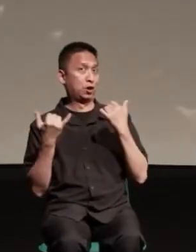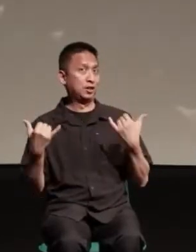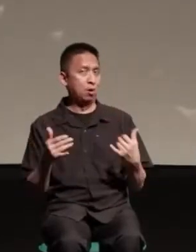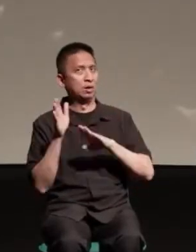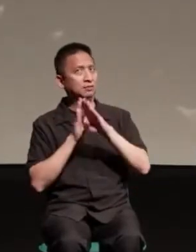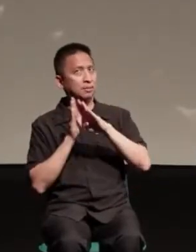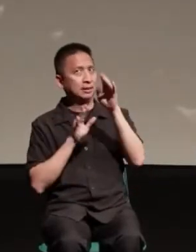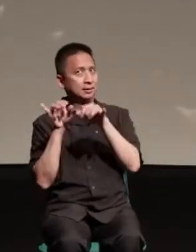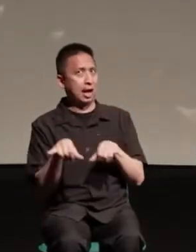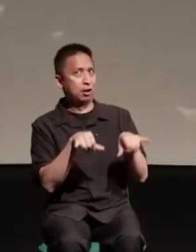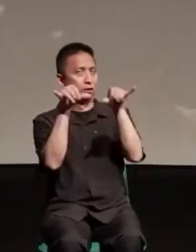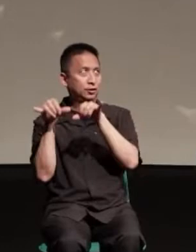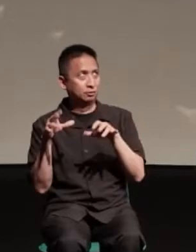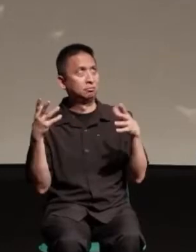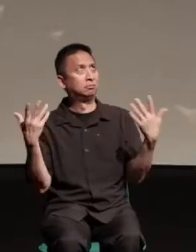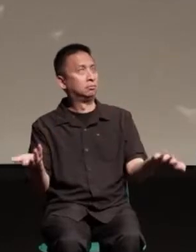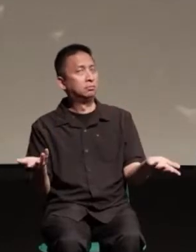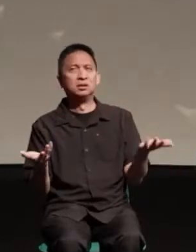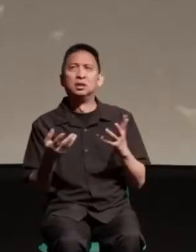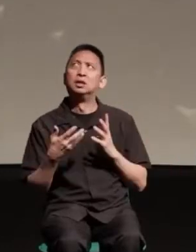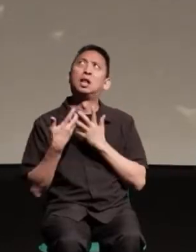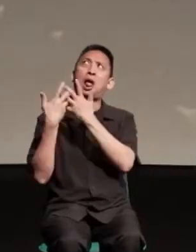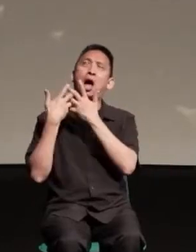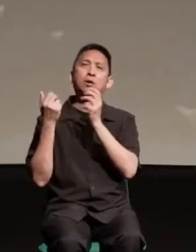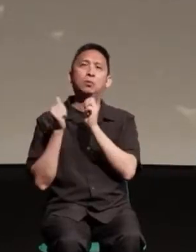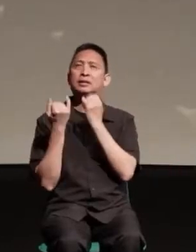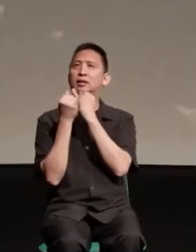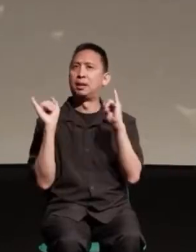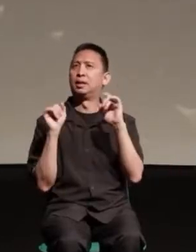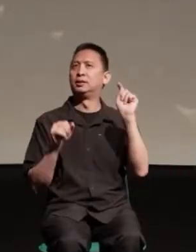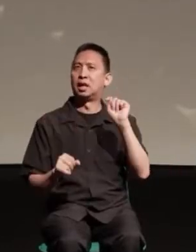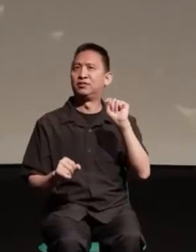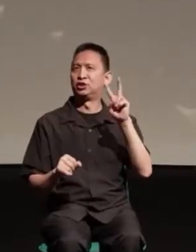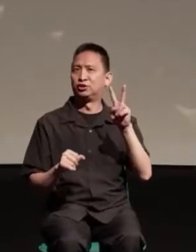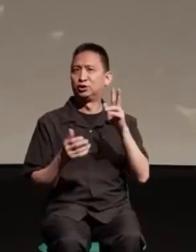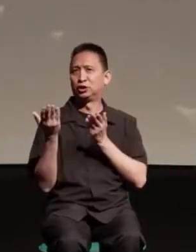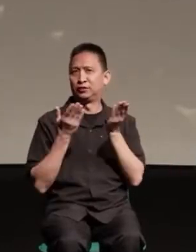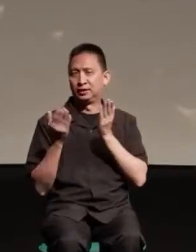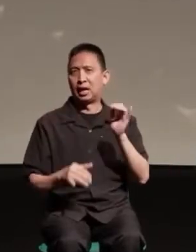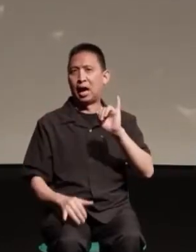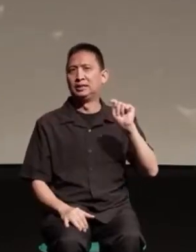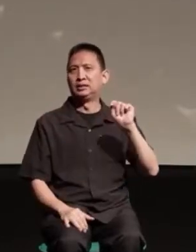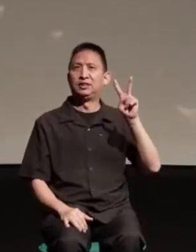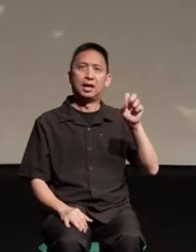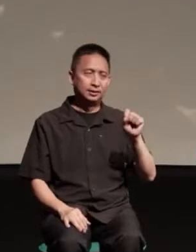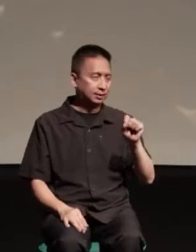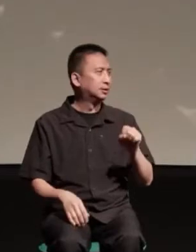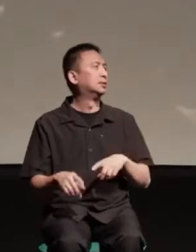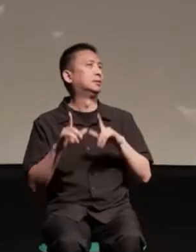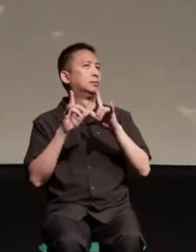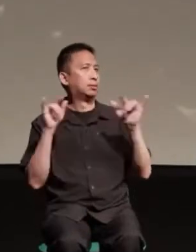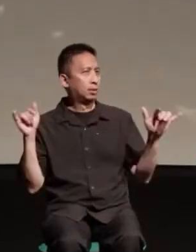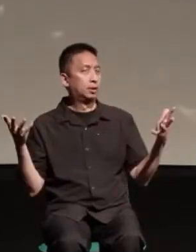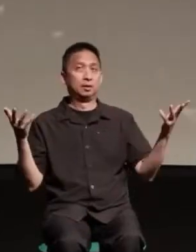those standards is very much in partnership with the Independent Television Service, with American Documentary, and with the Documentary Accountability Working Group. So I'm like standing